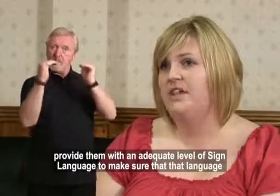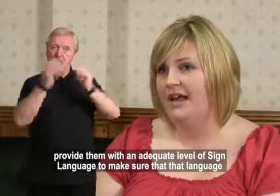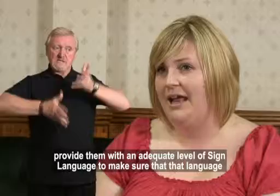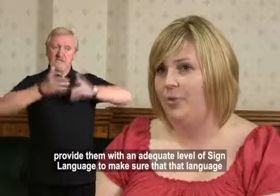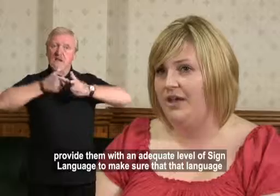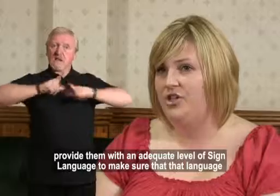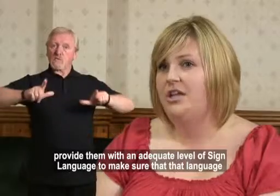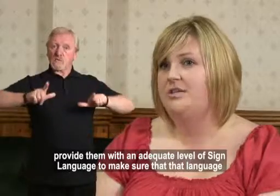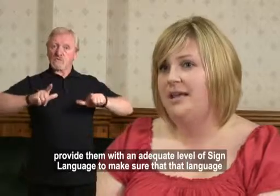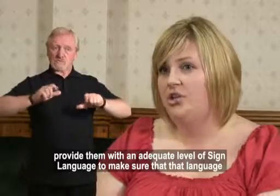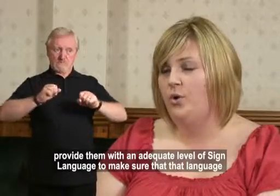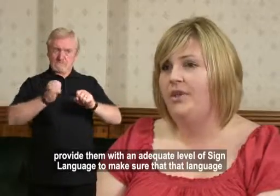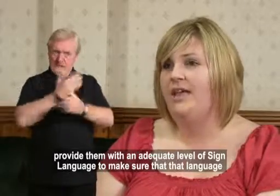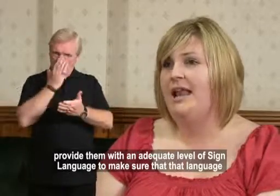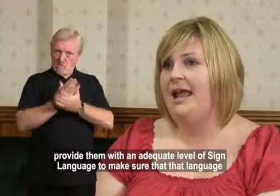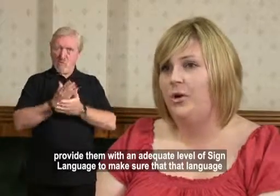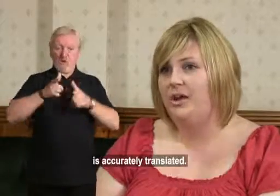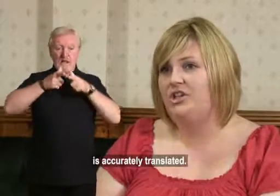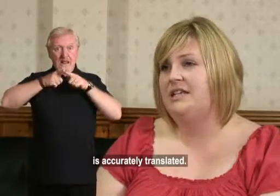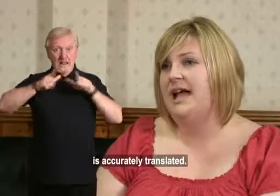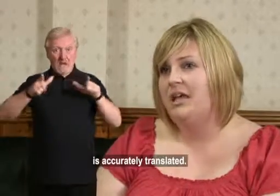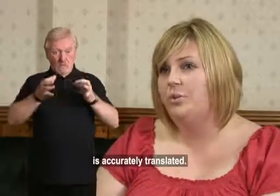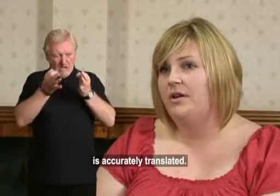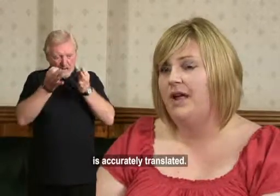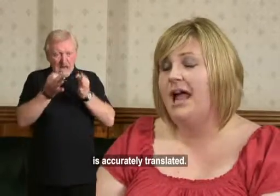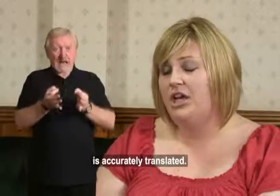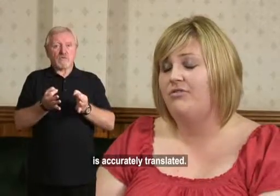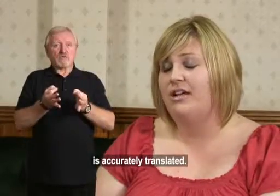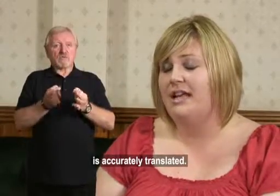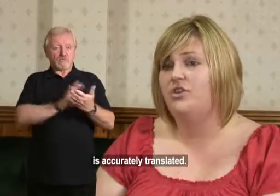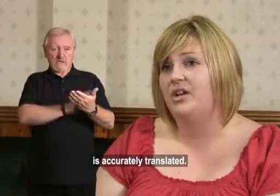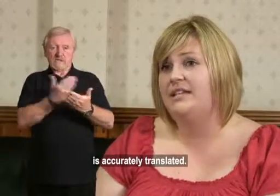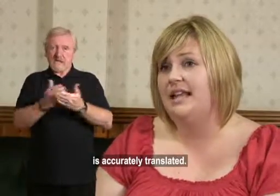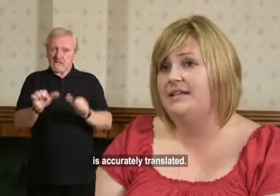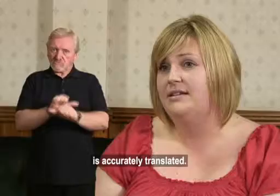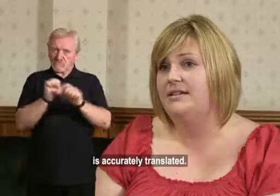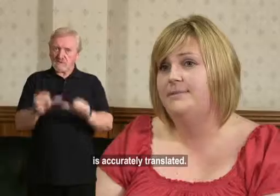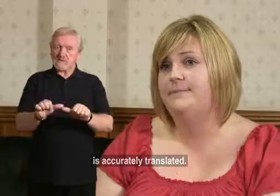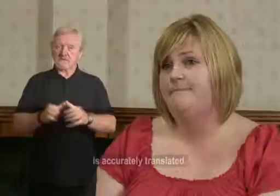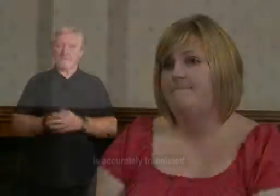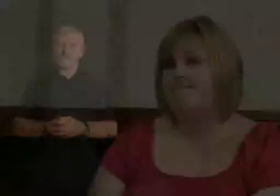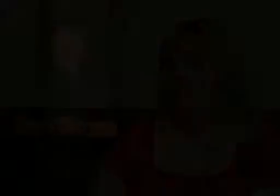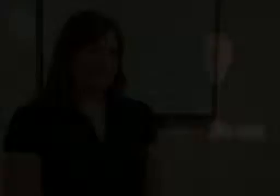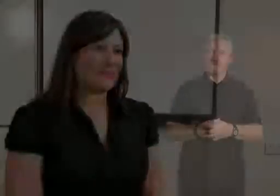level of sign language to make sure that that language is accurately translated.